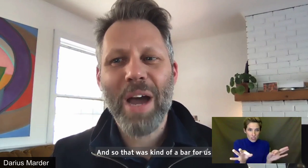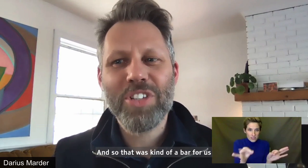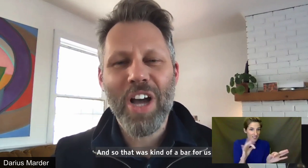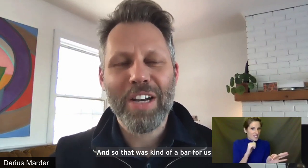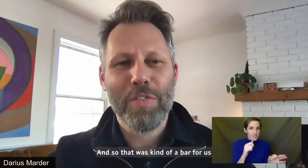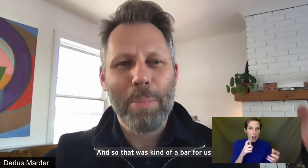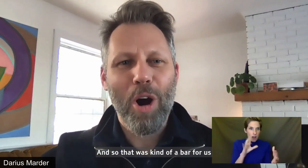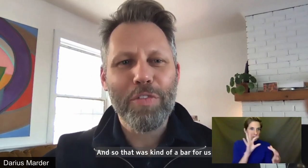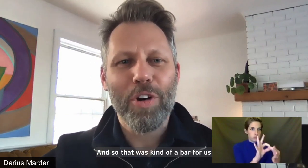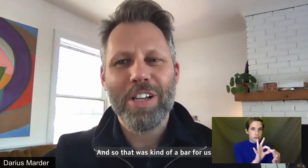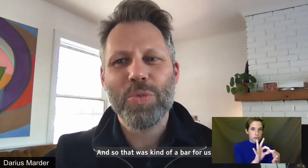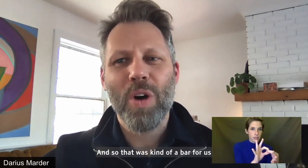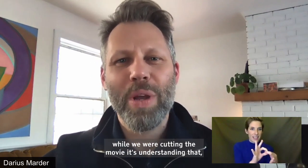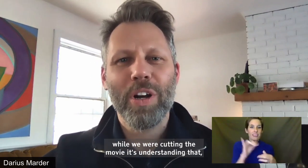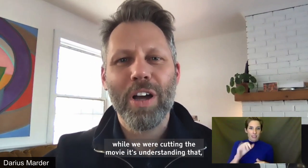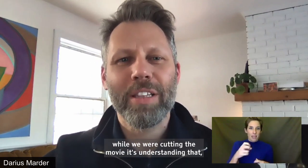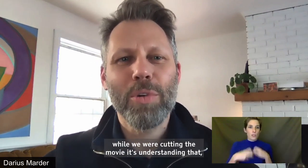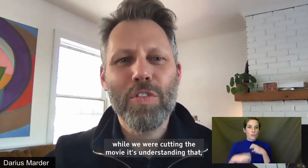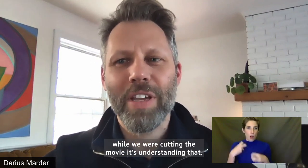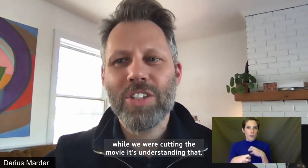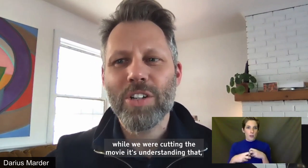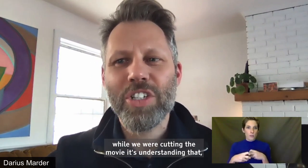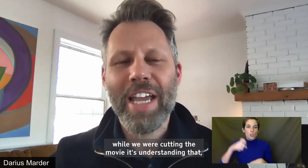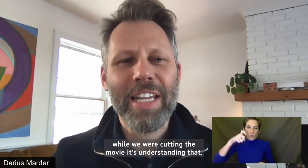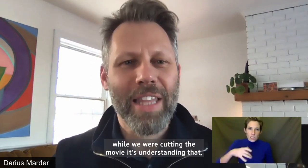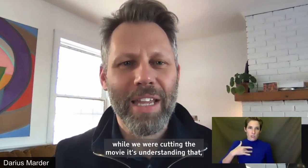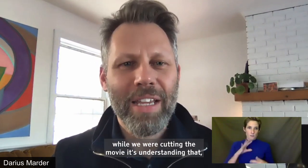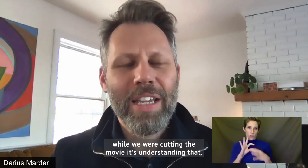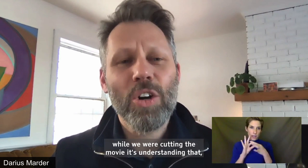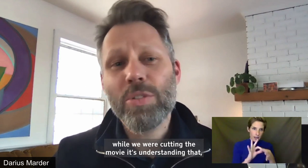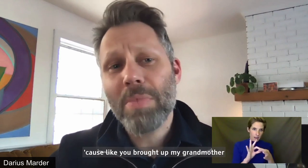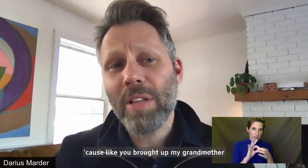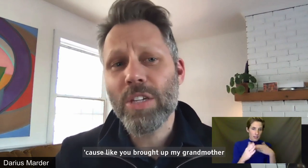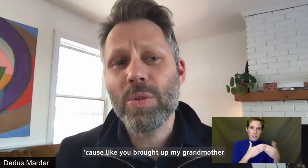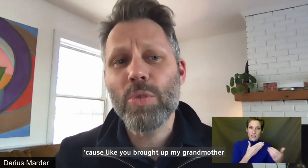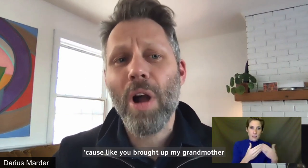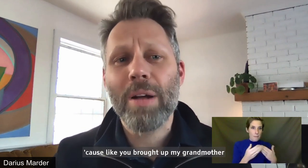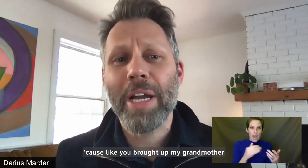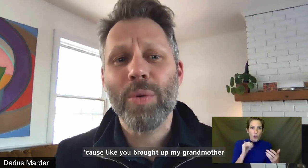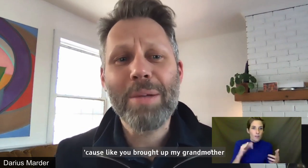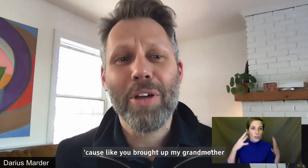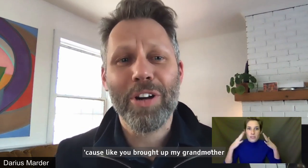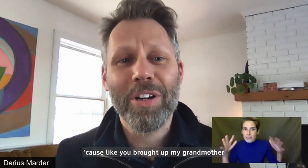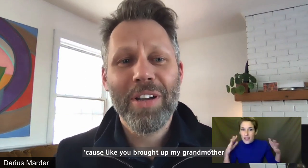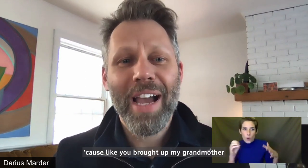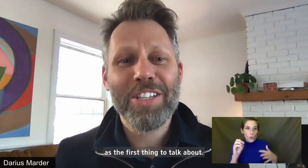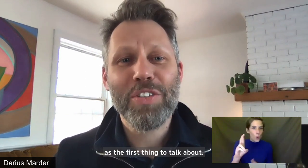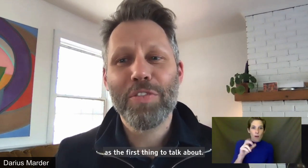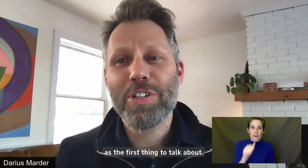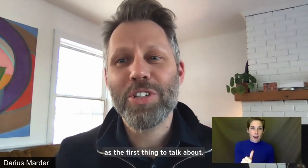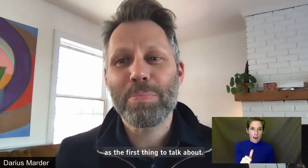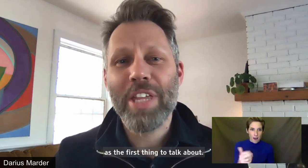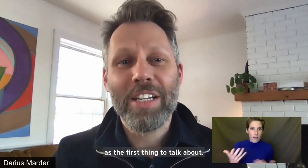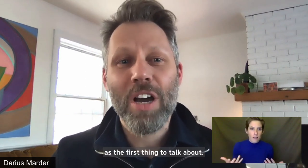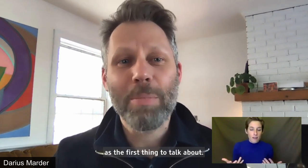And so that was kind of a bar for us while we were cutting the movie, is understanding that, you know, because like you brought up my grandmother as